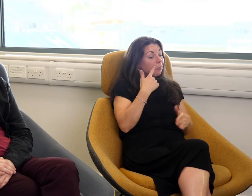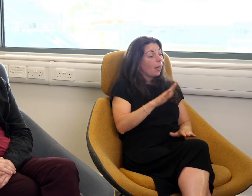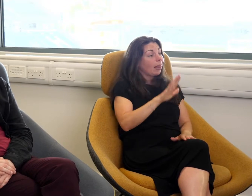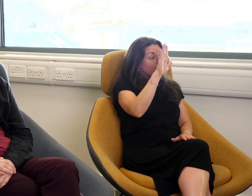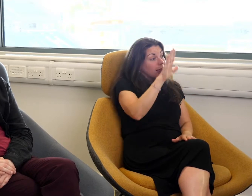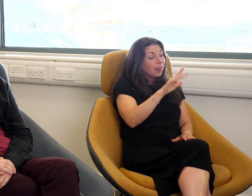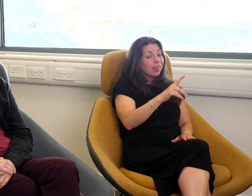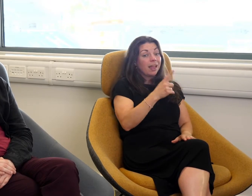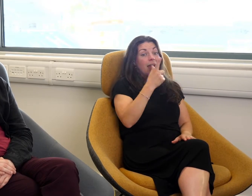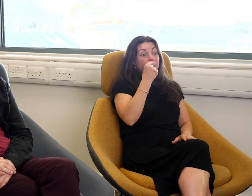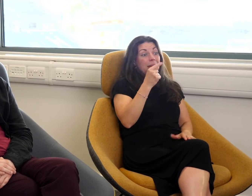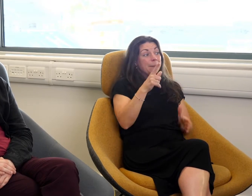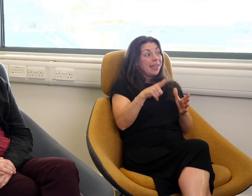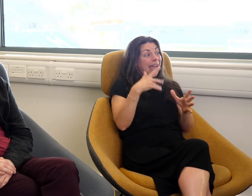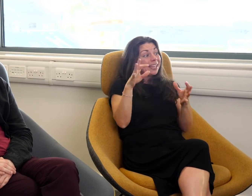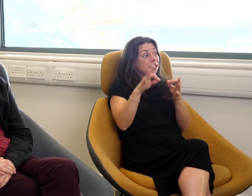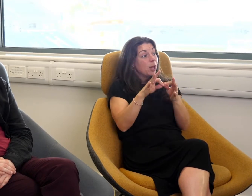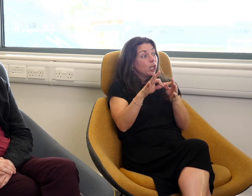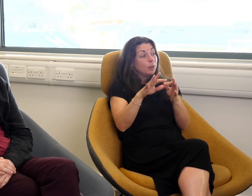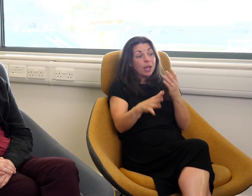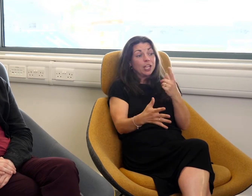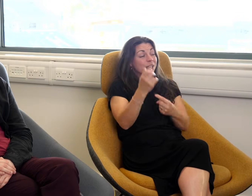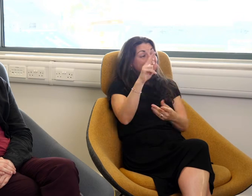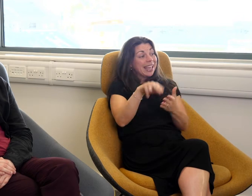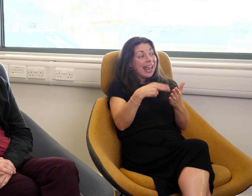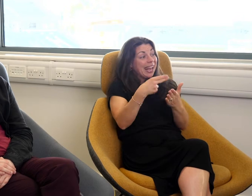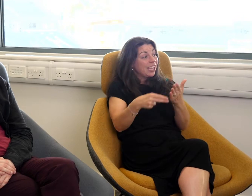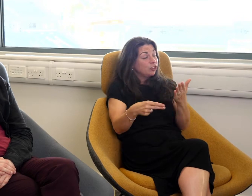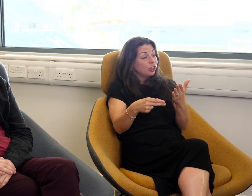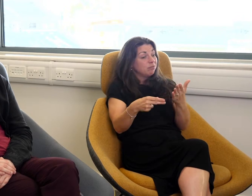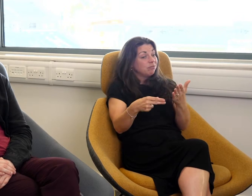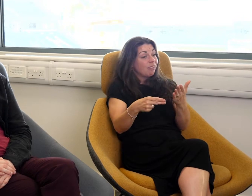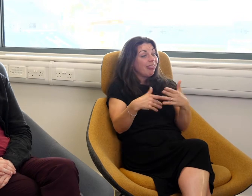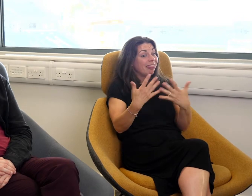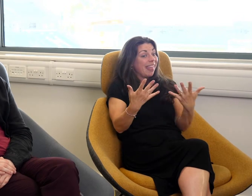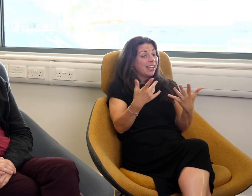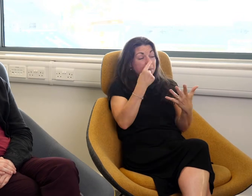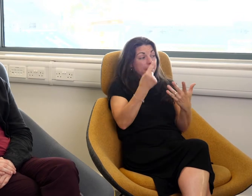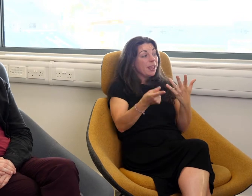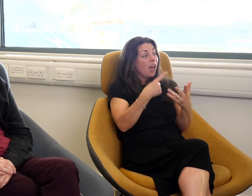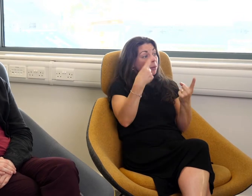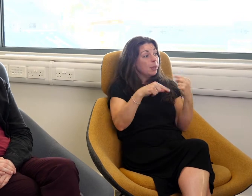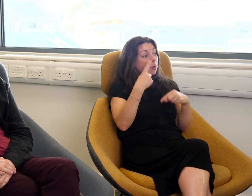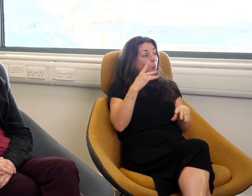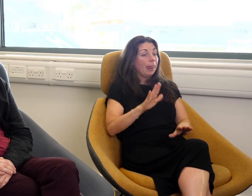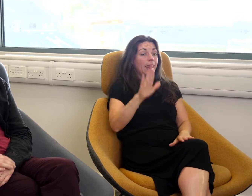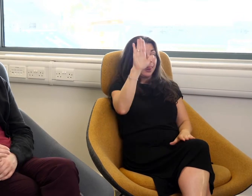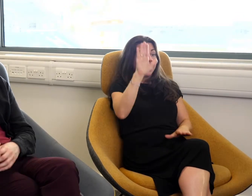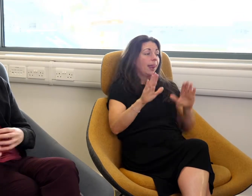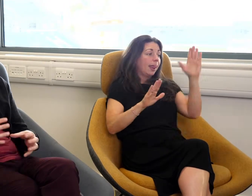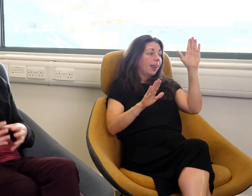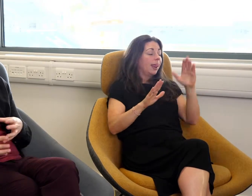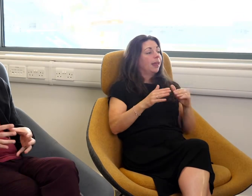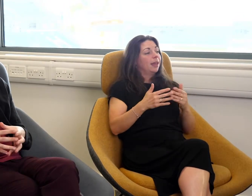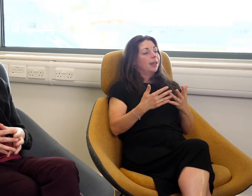if Andy Burnham doesn't get elected in Makerfield, but we don't know. Lots of people haven't really made their intentions